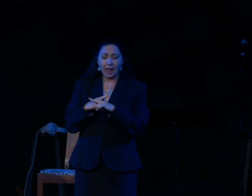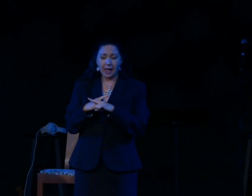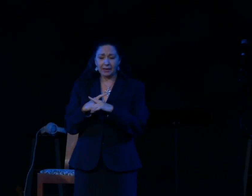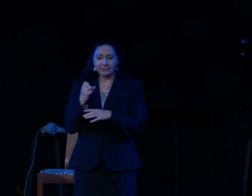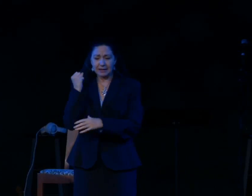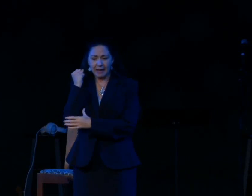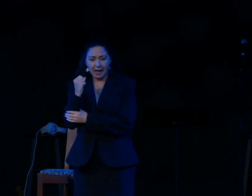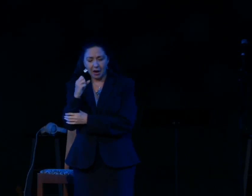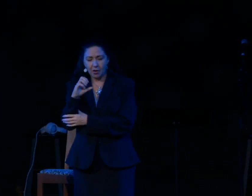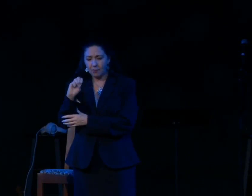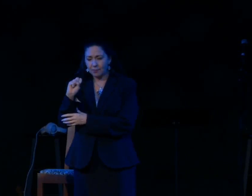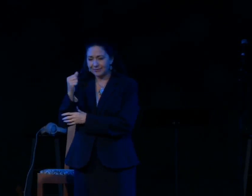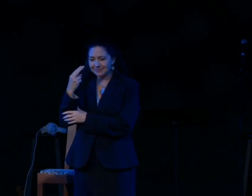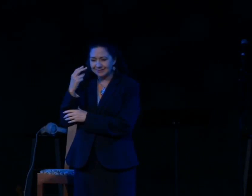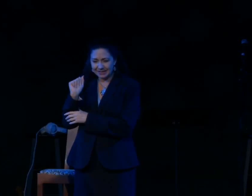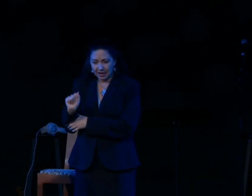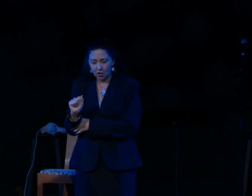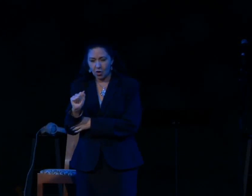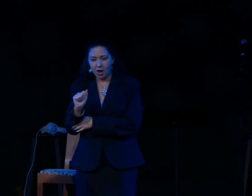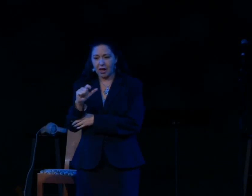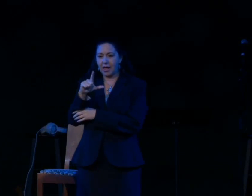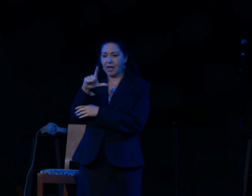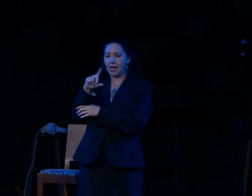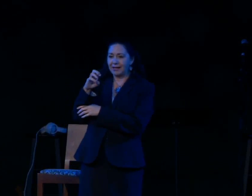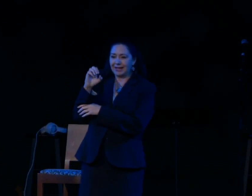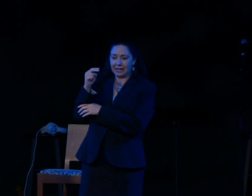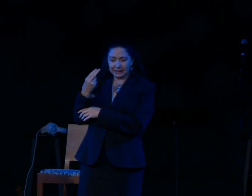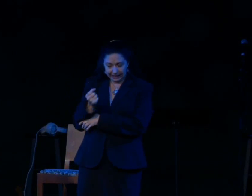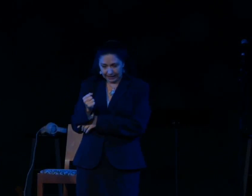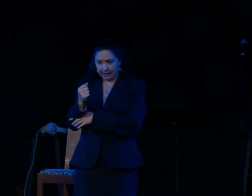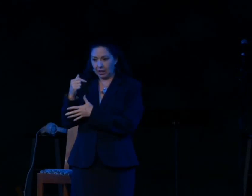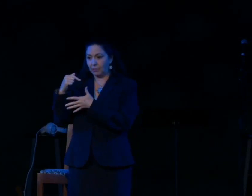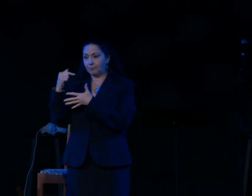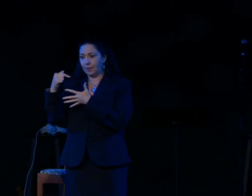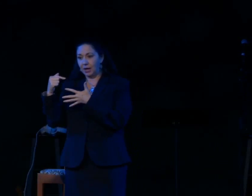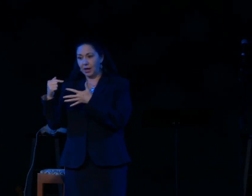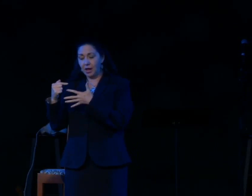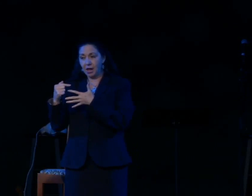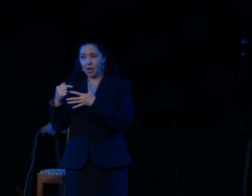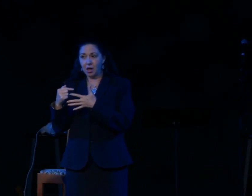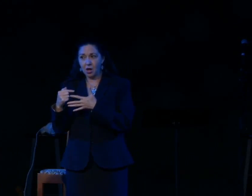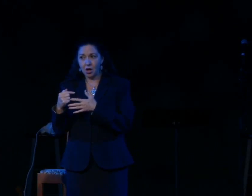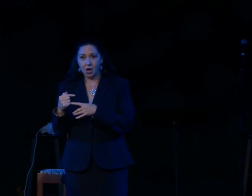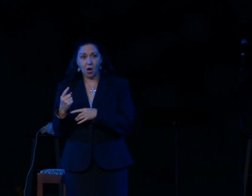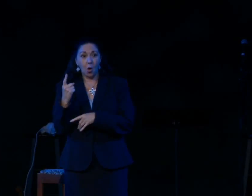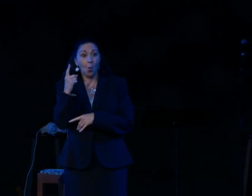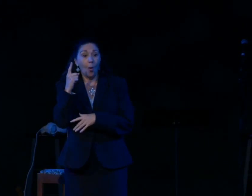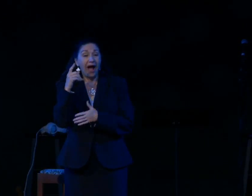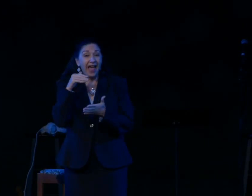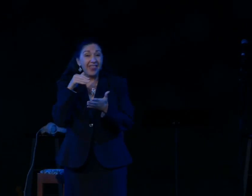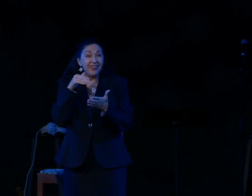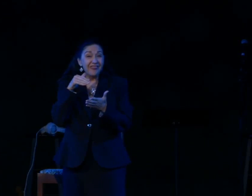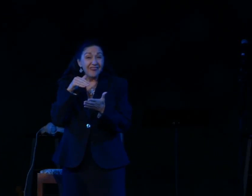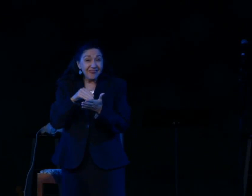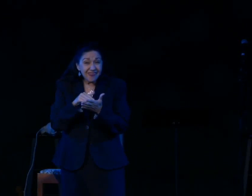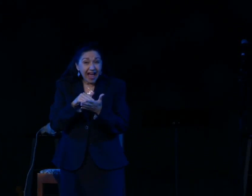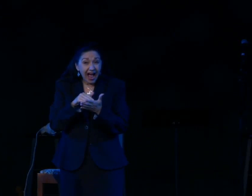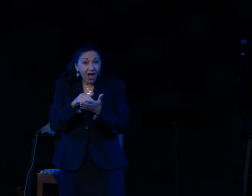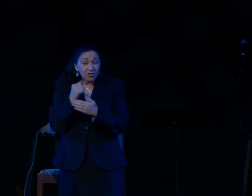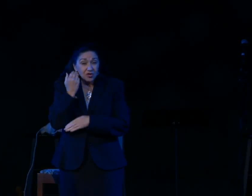Abram, Sarai, Jacob, Leah, David, Bathsheba, Solomon, 1,000 concubines.